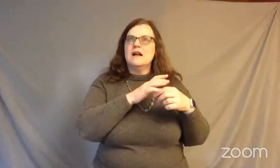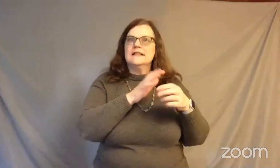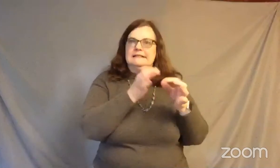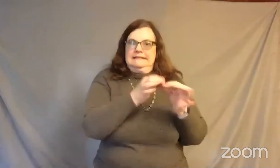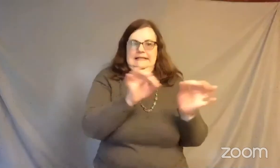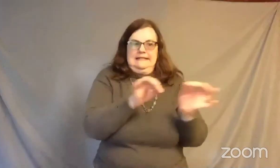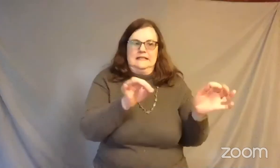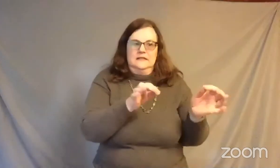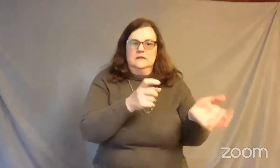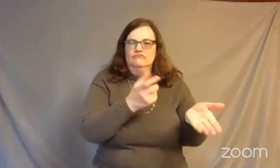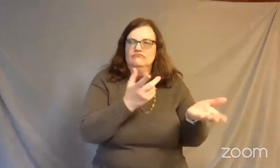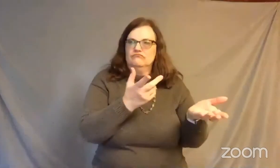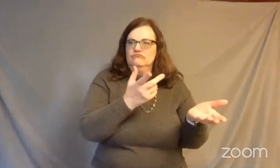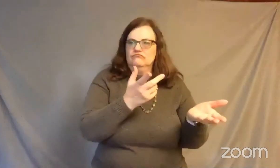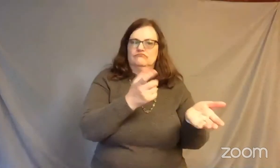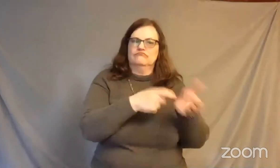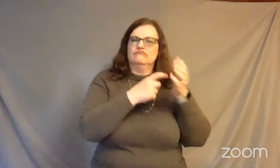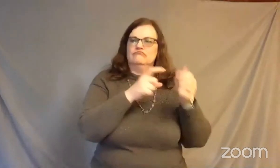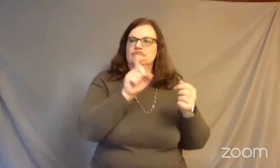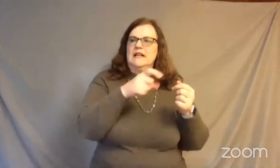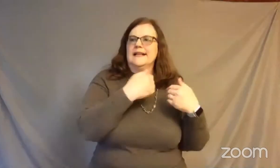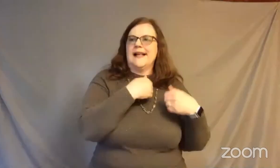For English-speaking children,